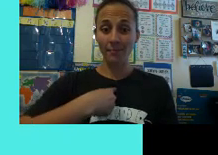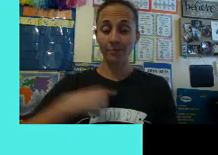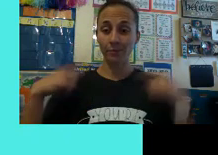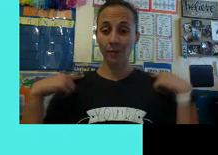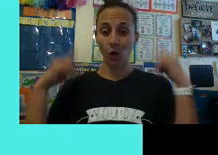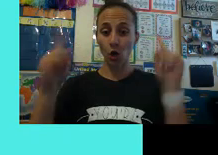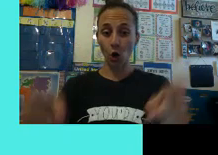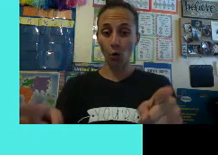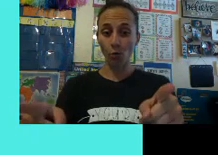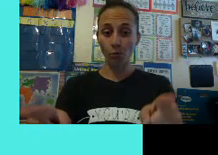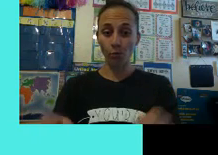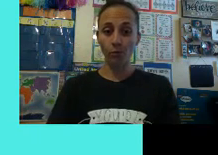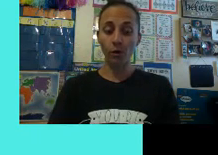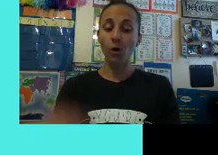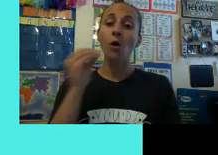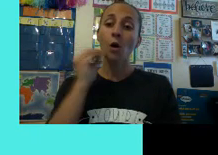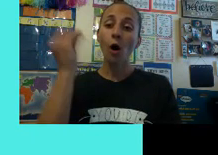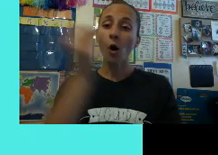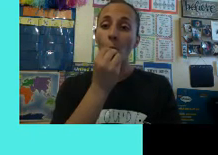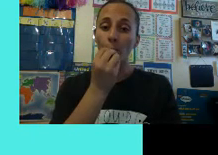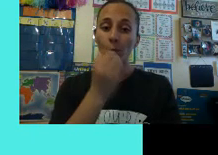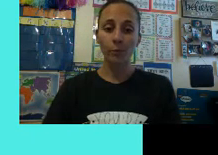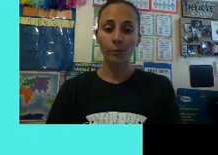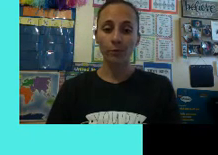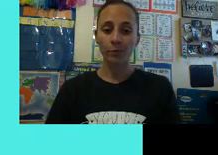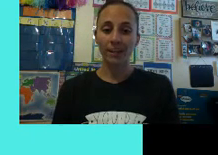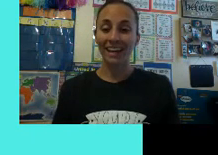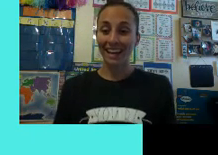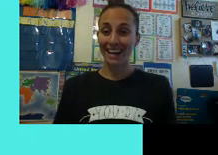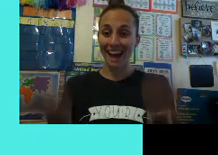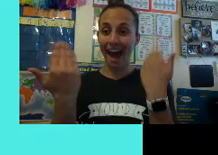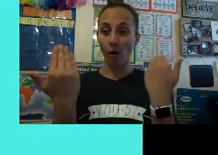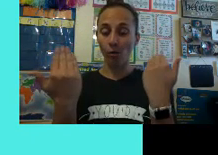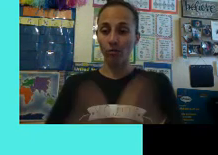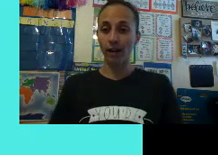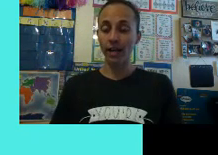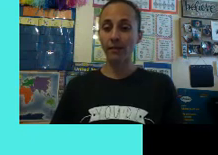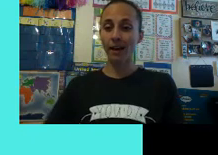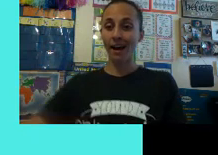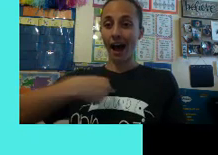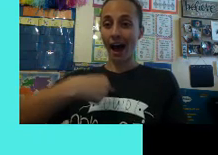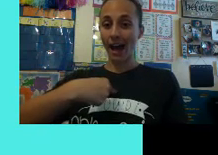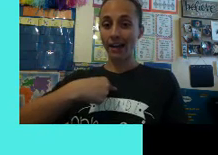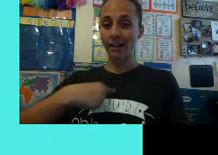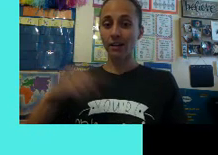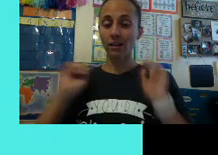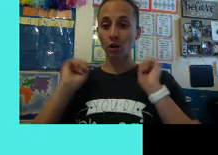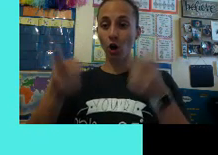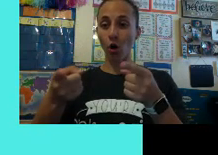I go home now. Ready?